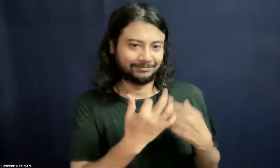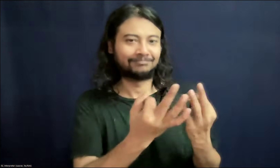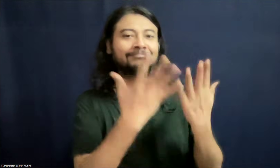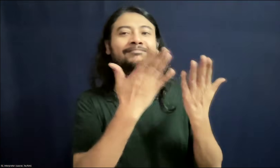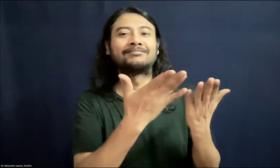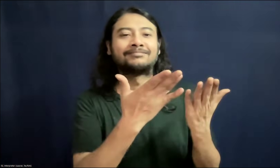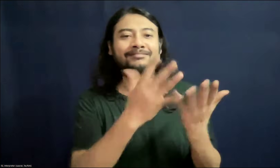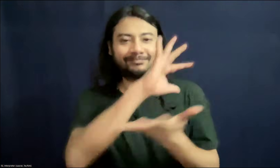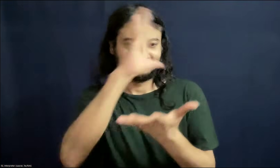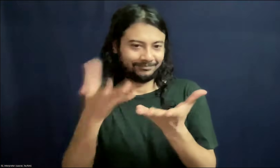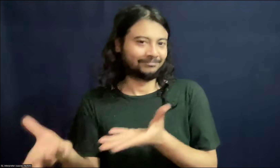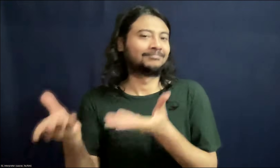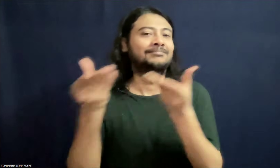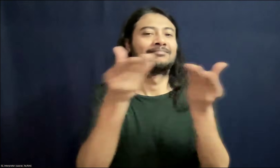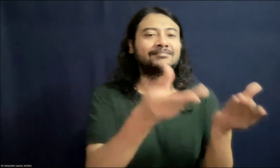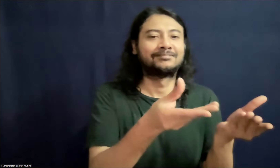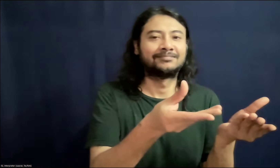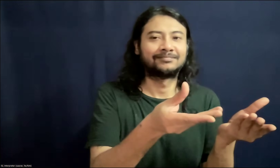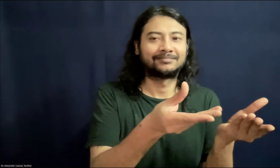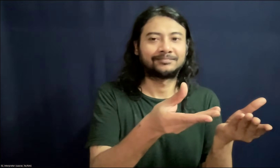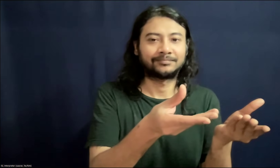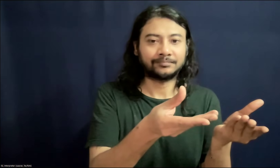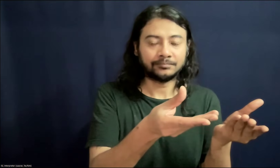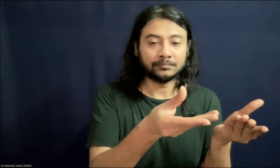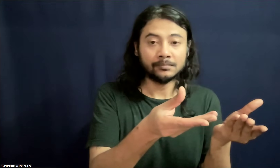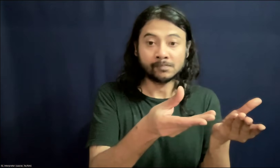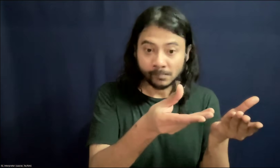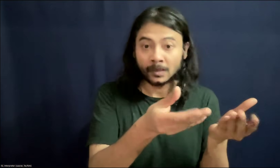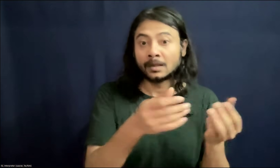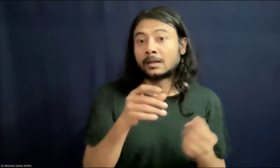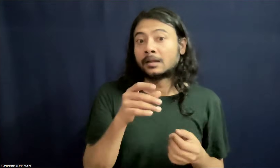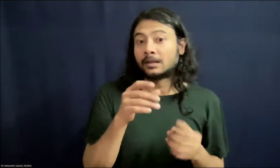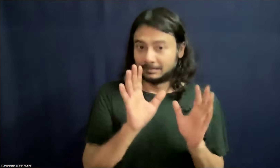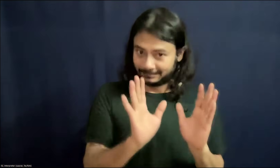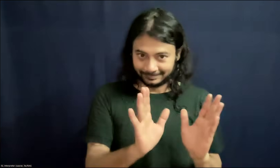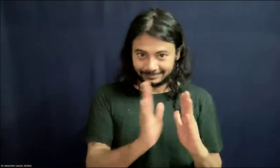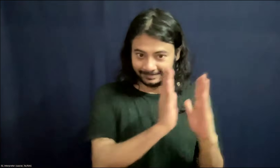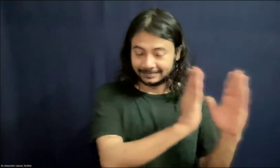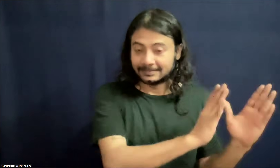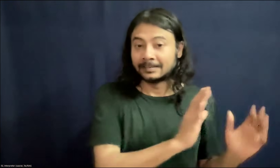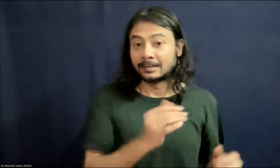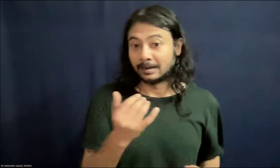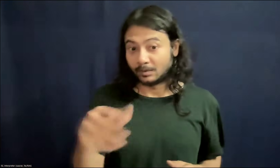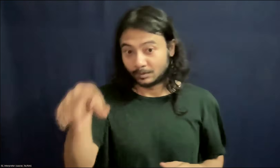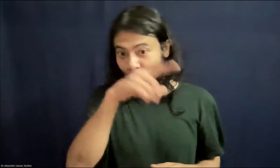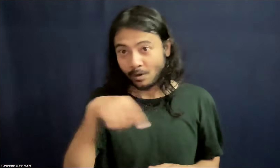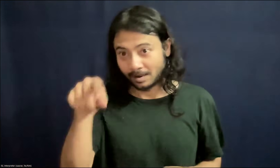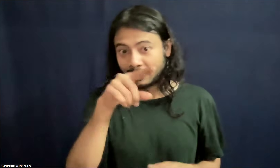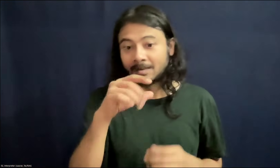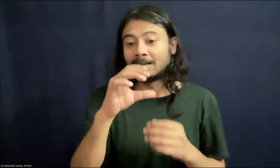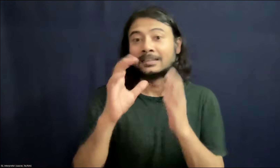Now, all those people, all of you who understand this knowledge of chapter 15, if you try